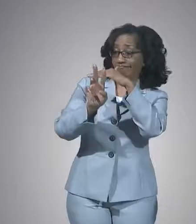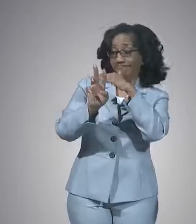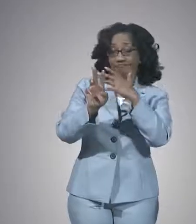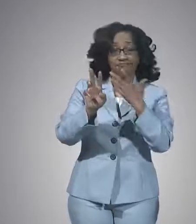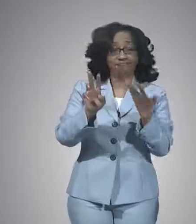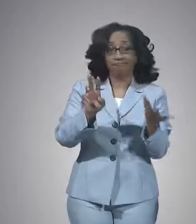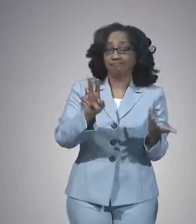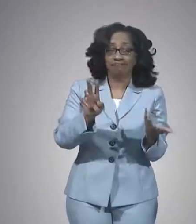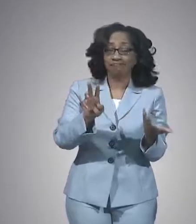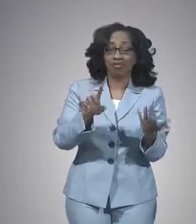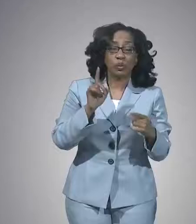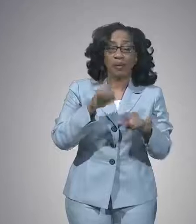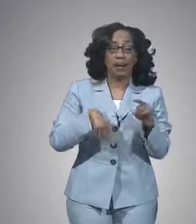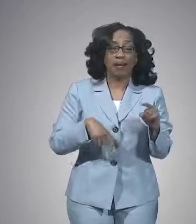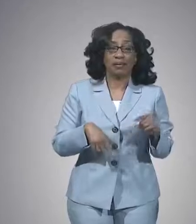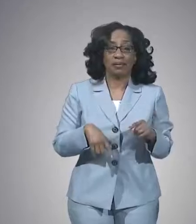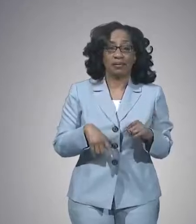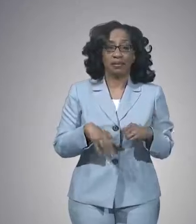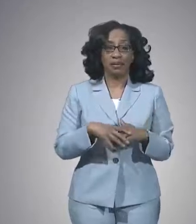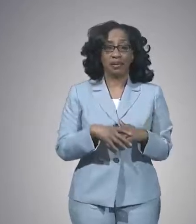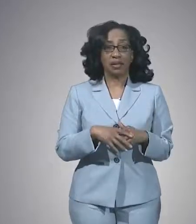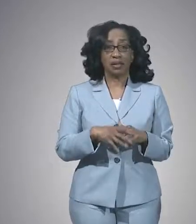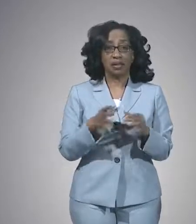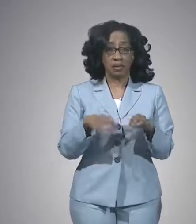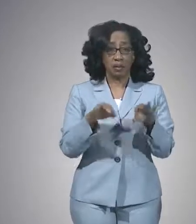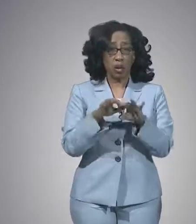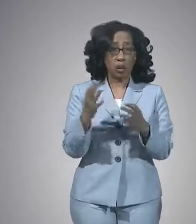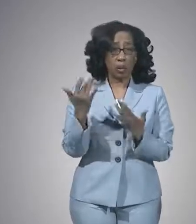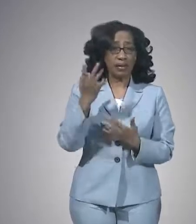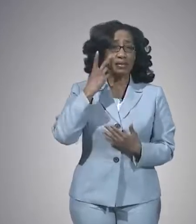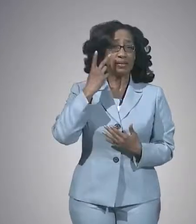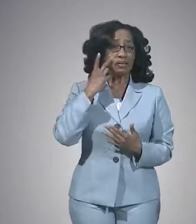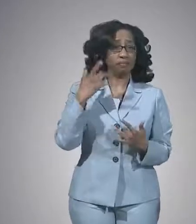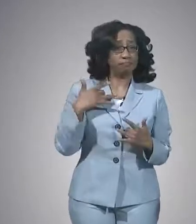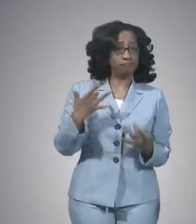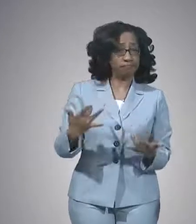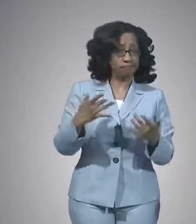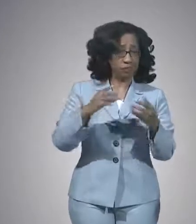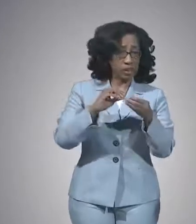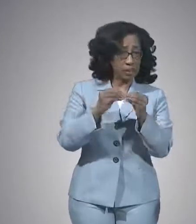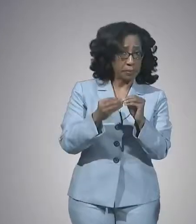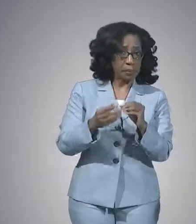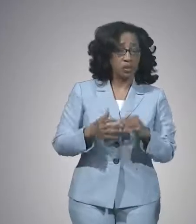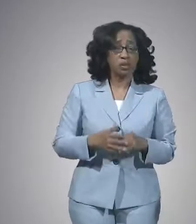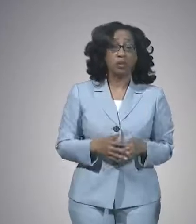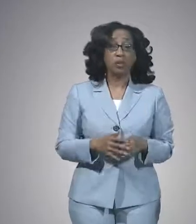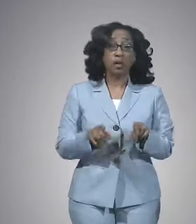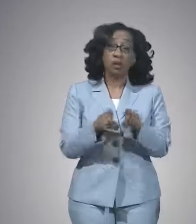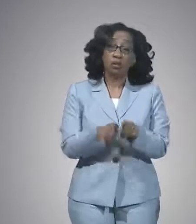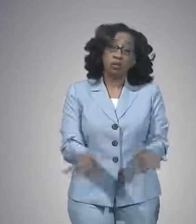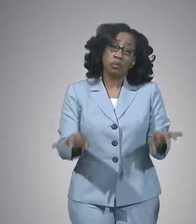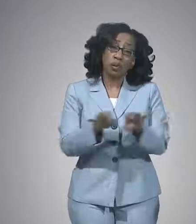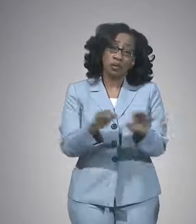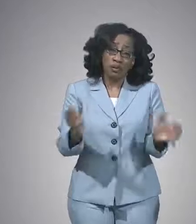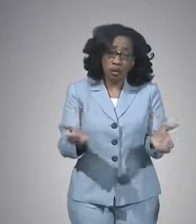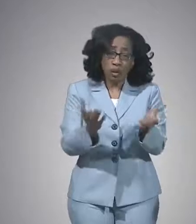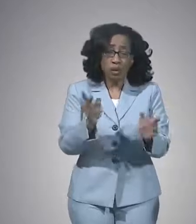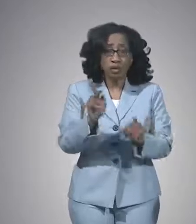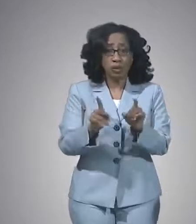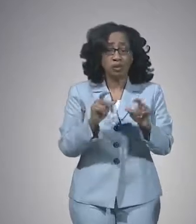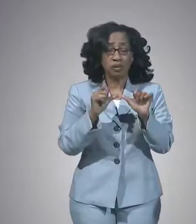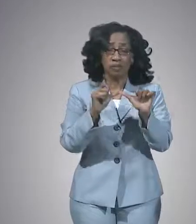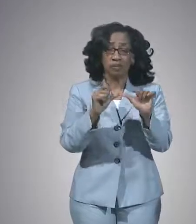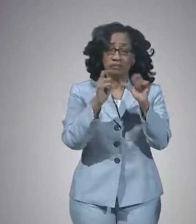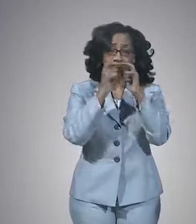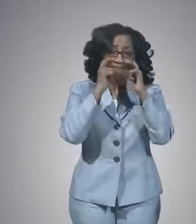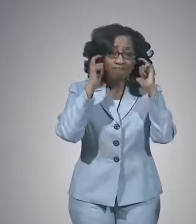because really it would be more realistic to wait and see what the numbers do, but also encourage people to continue to stay masked